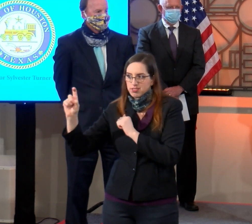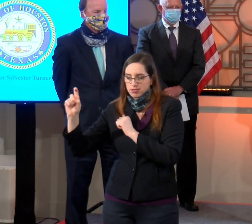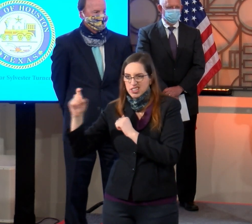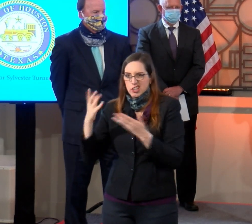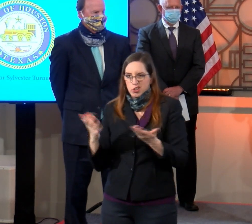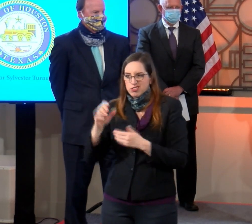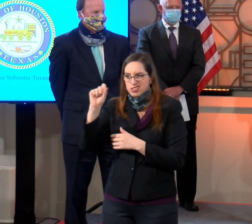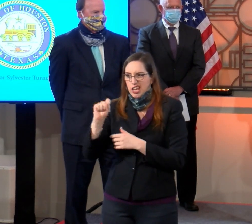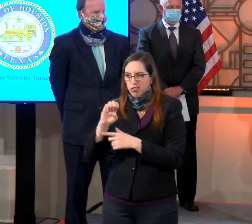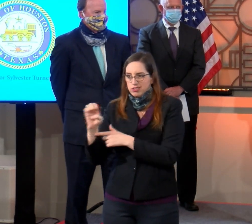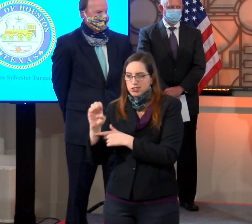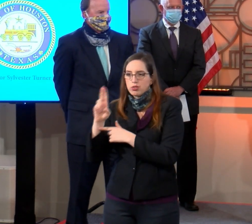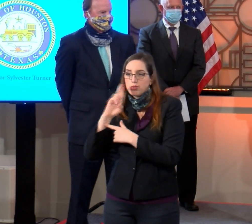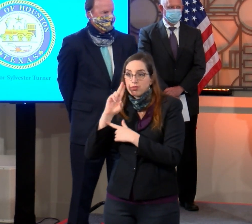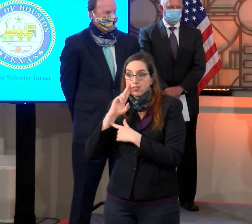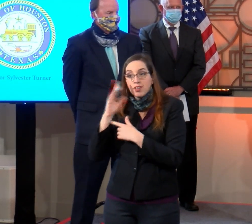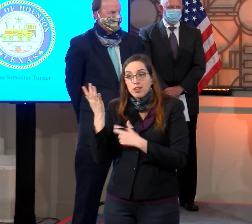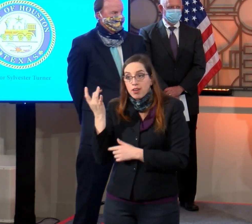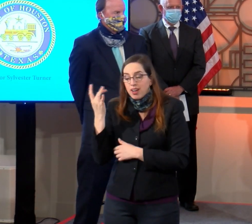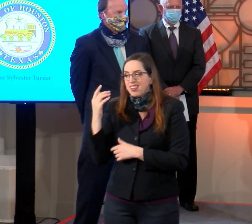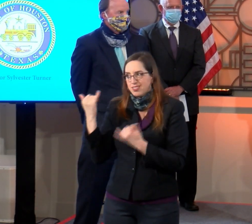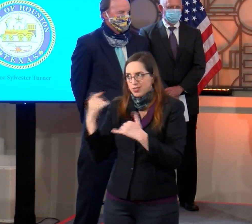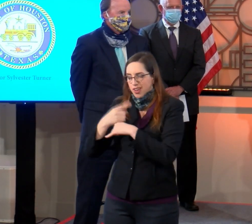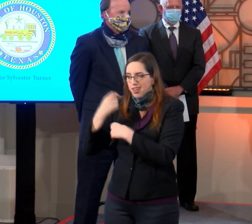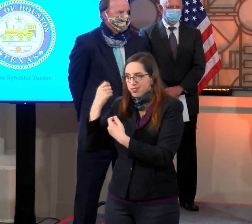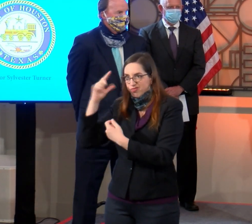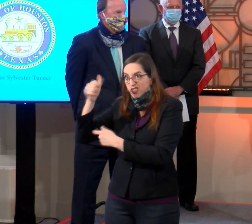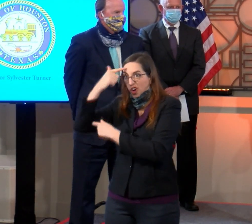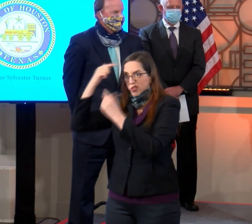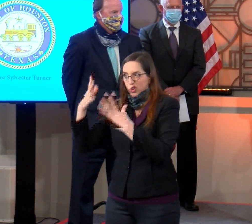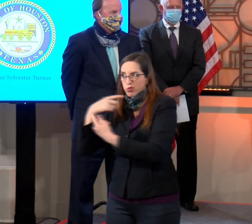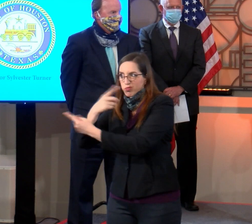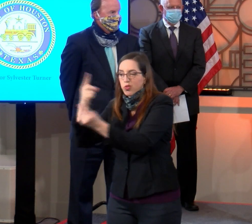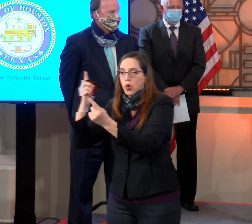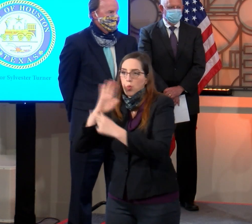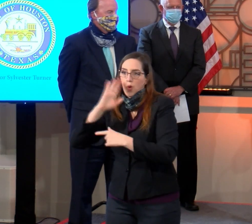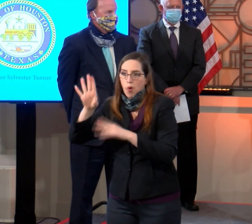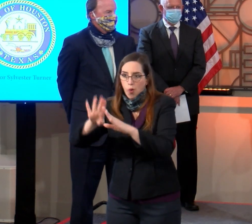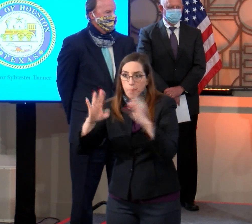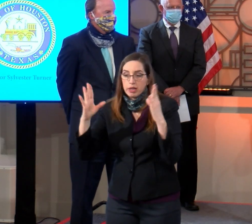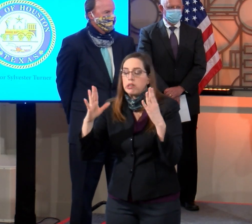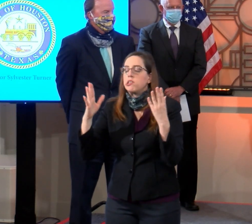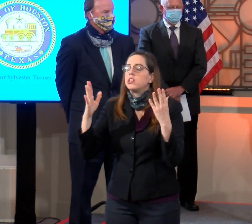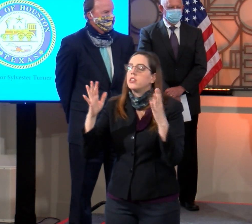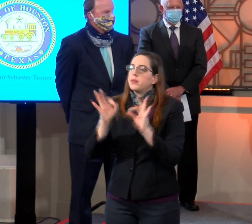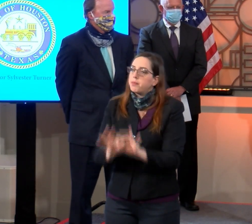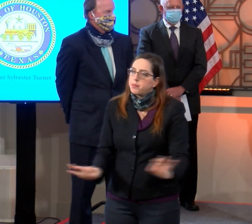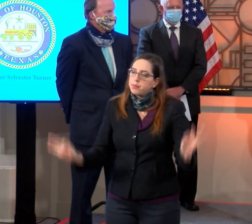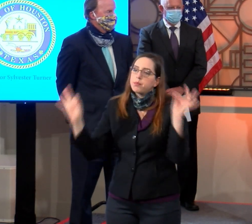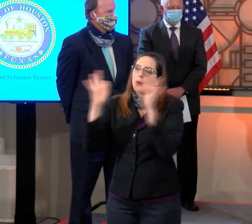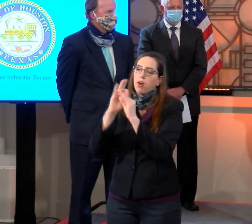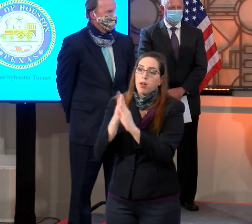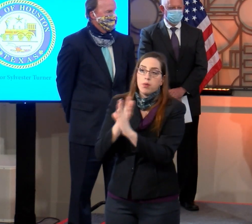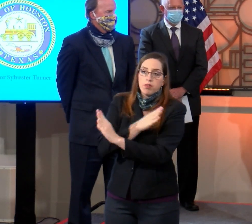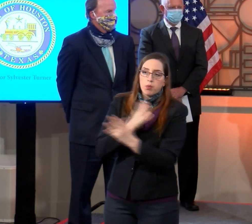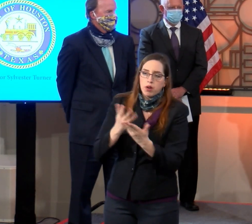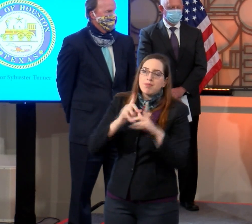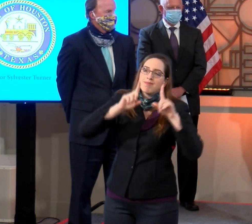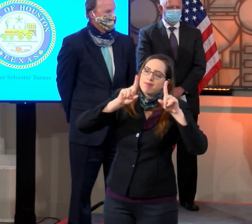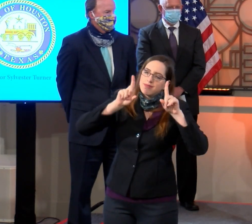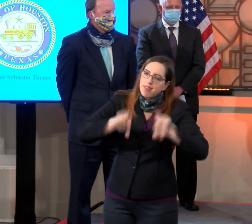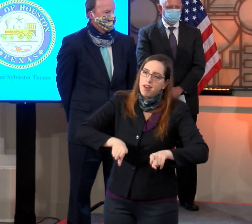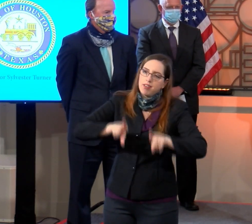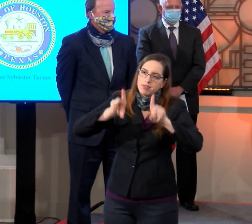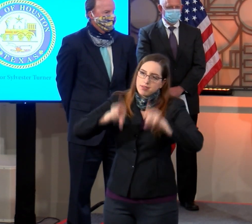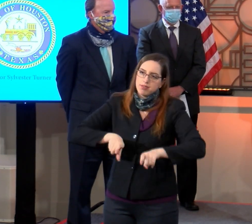was indicated today, the governor's announcement about opening, what is very, very important is the testing that